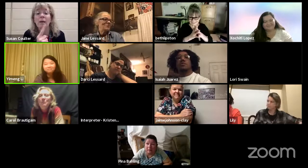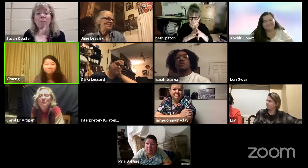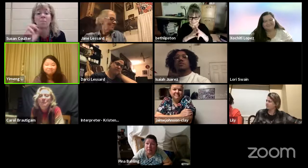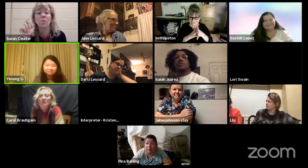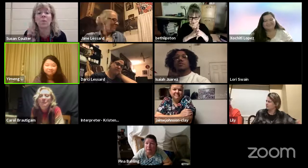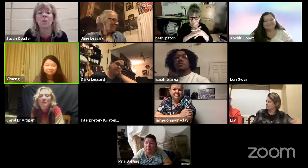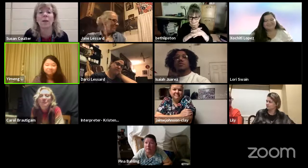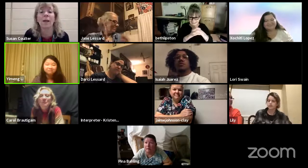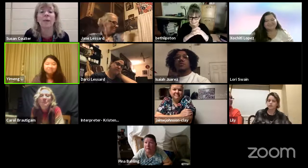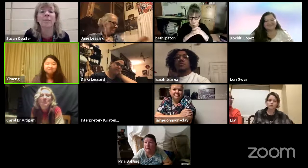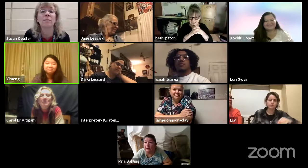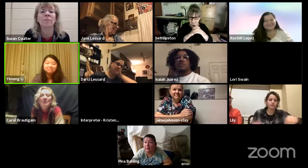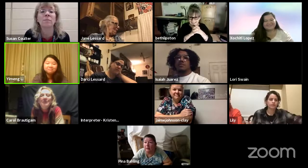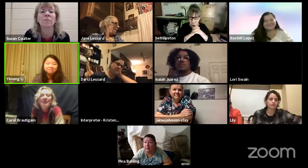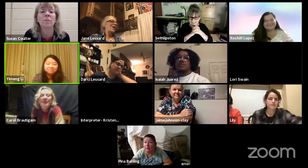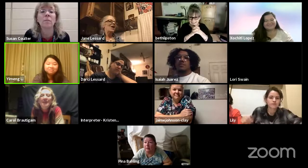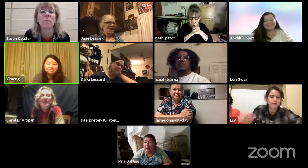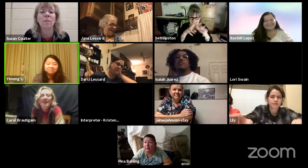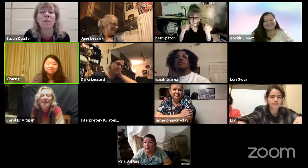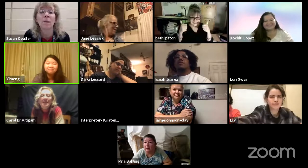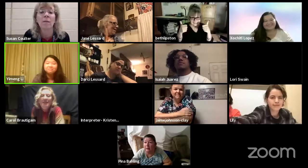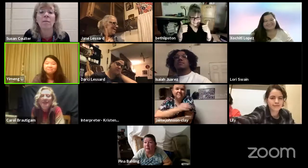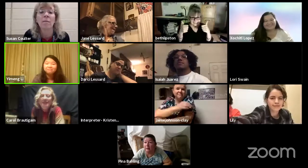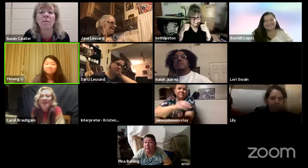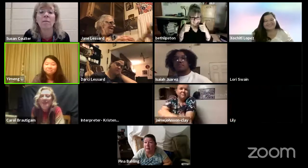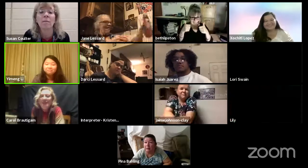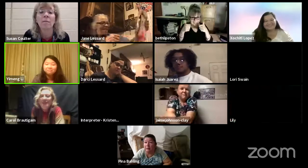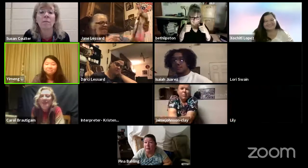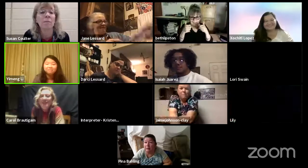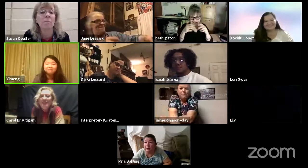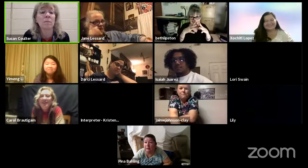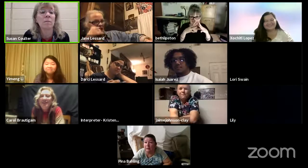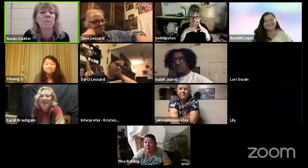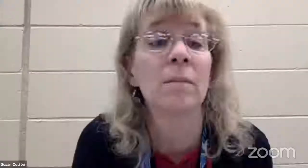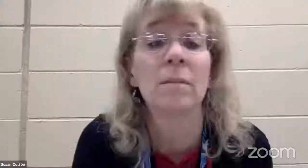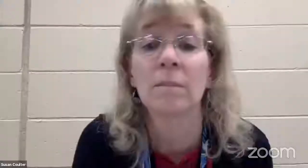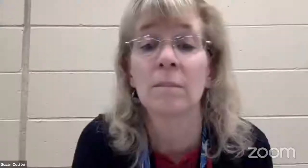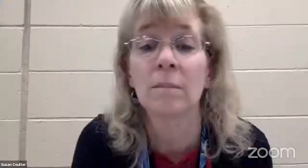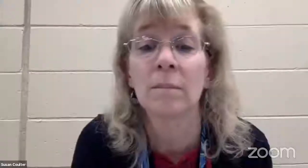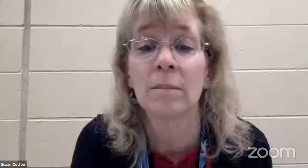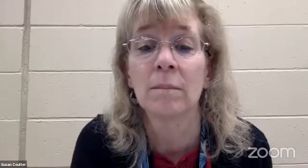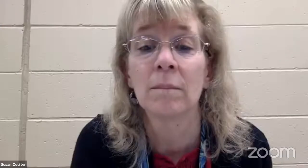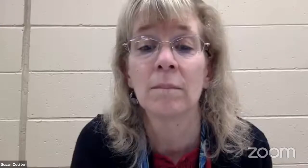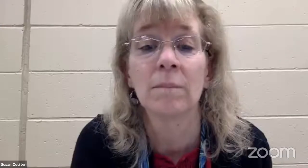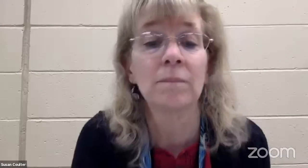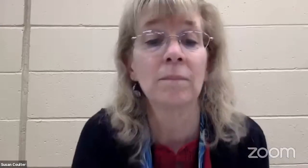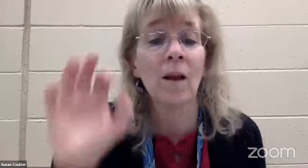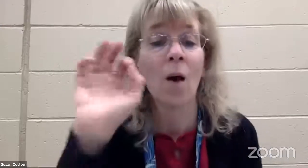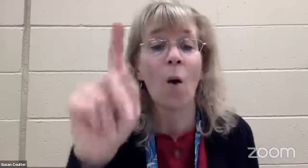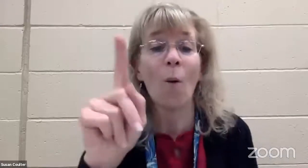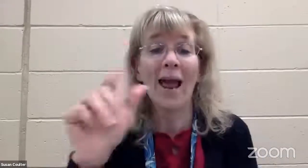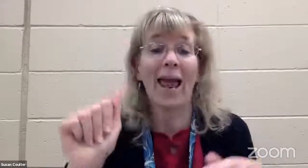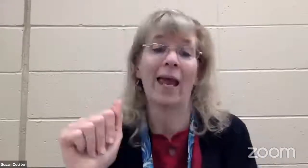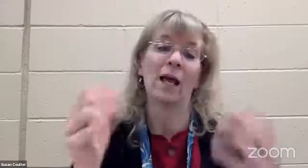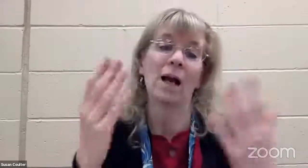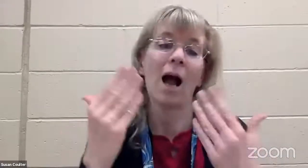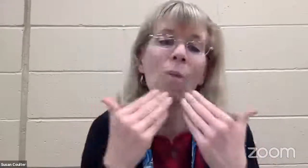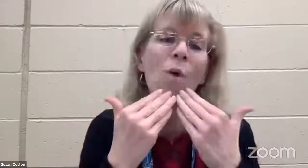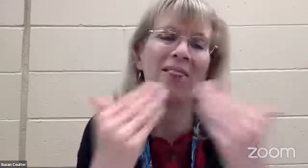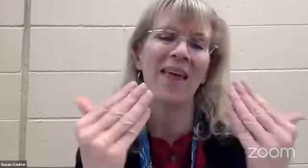sorry. She was a great lady. Her spirit keeps this place going. She is the heart and soul of